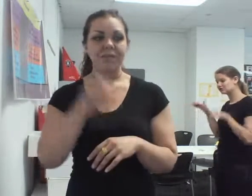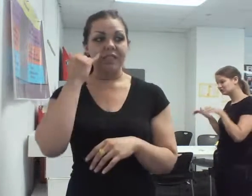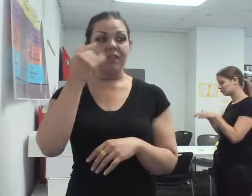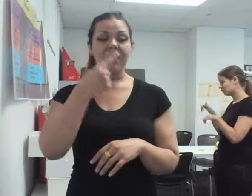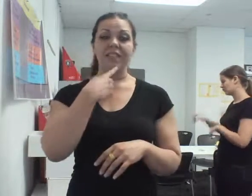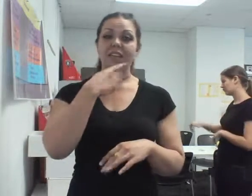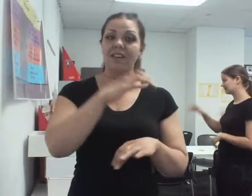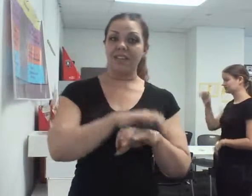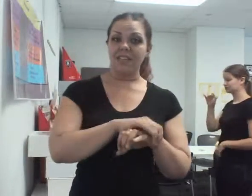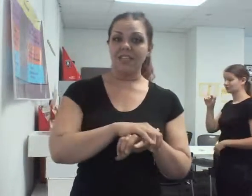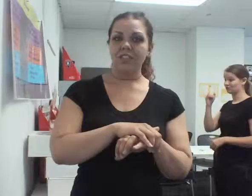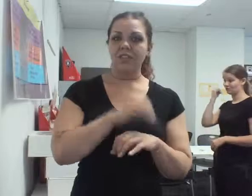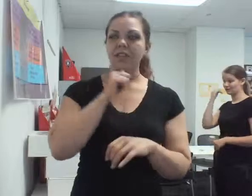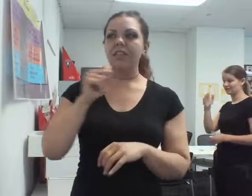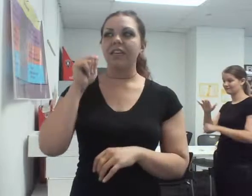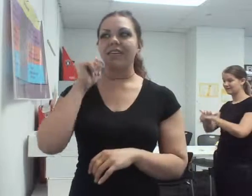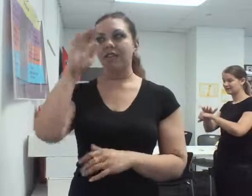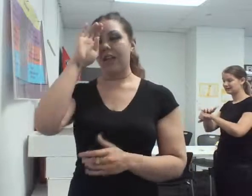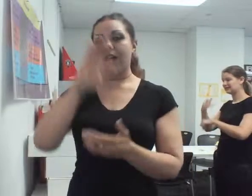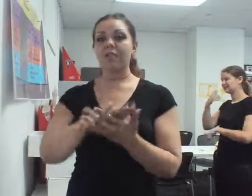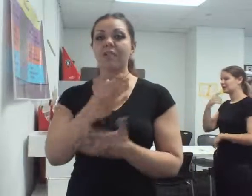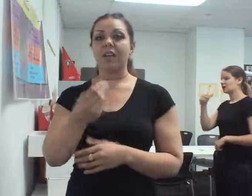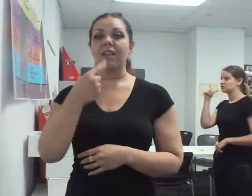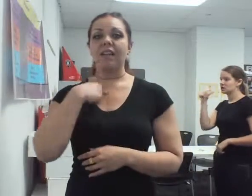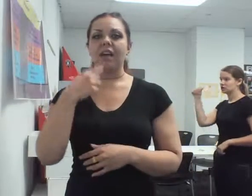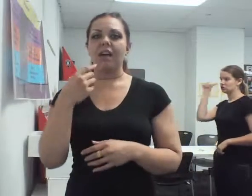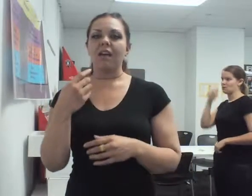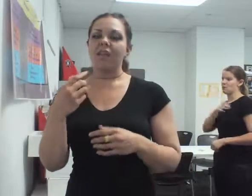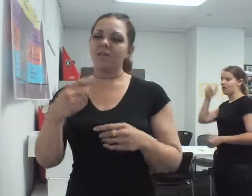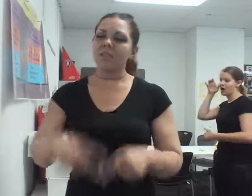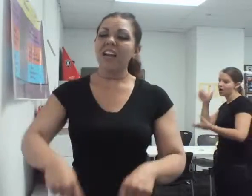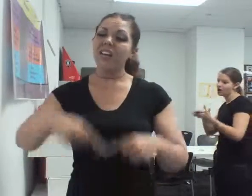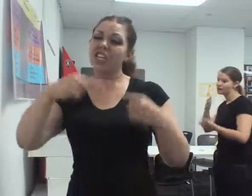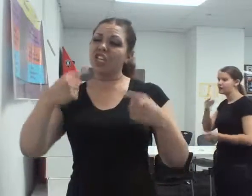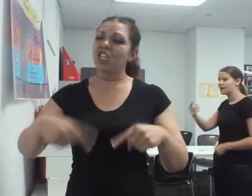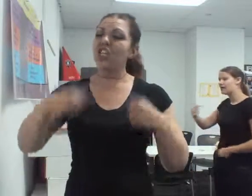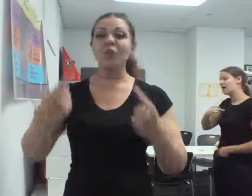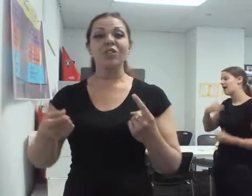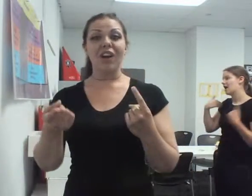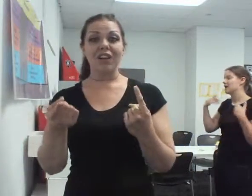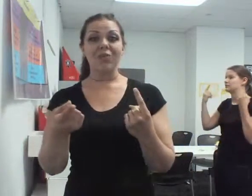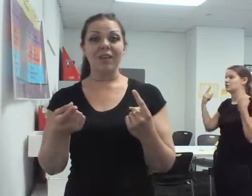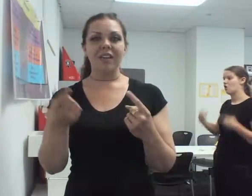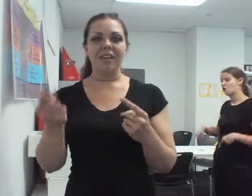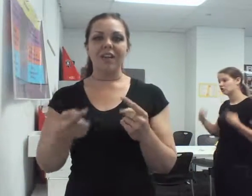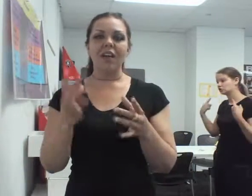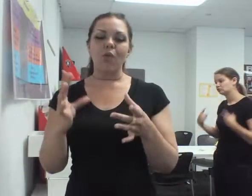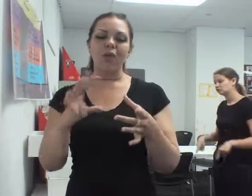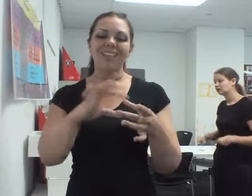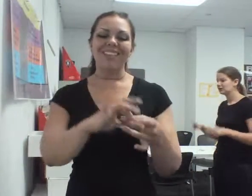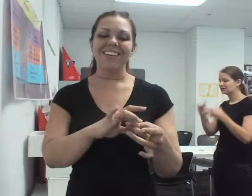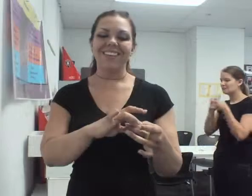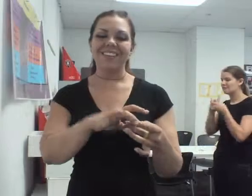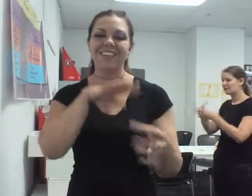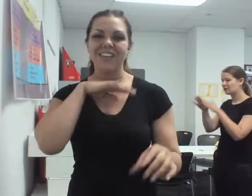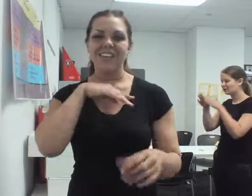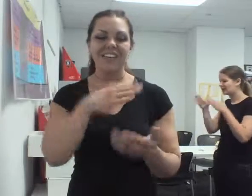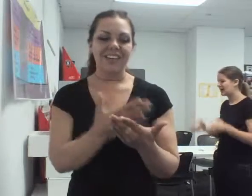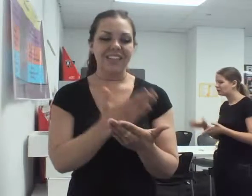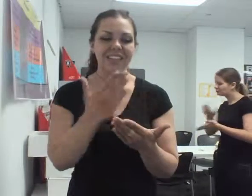yesterday my husband and I had this huge argument about cleanliness of the house, and it was ridiculous. I might interpret that